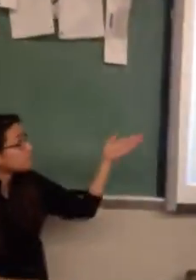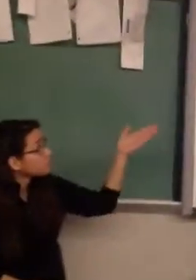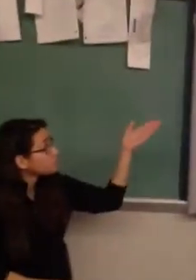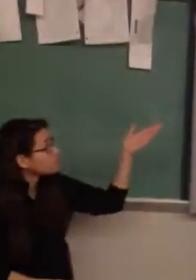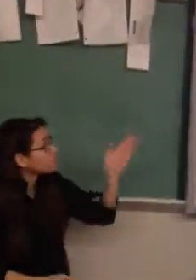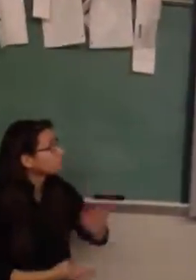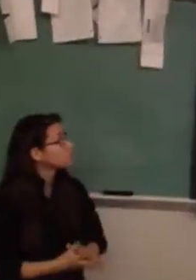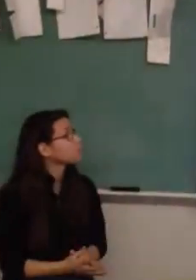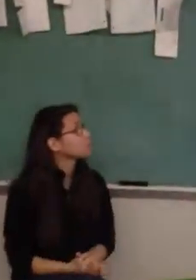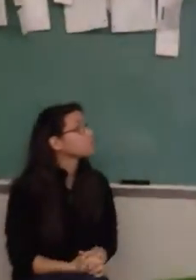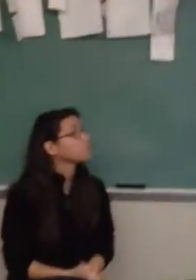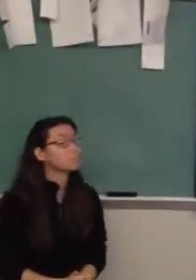Wait,